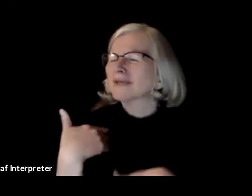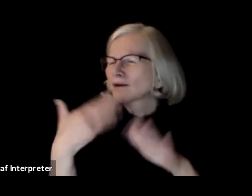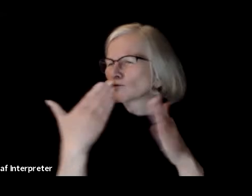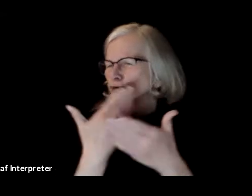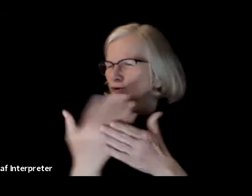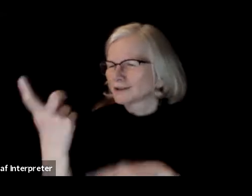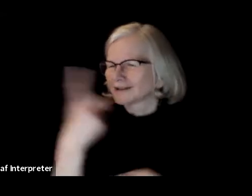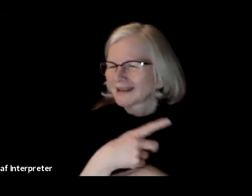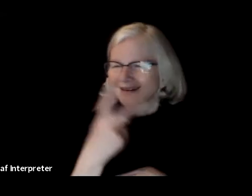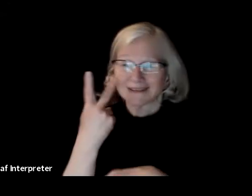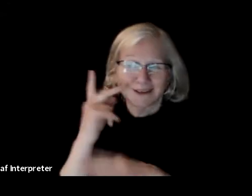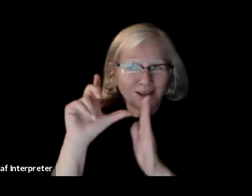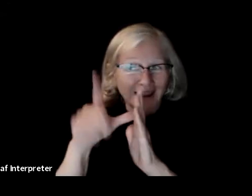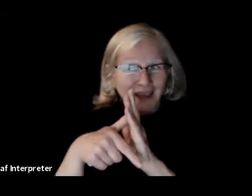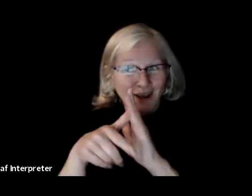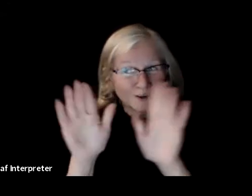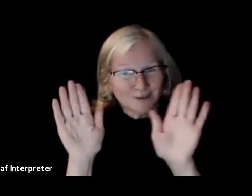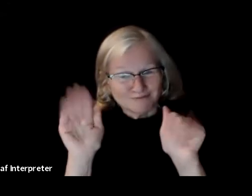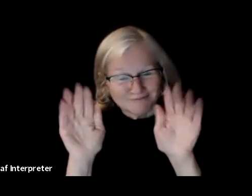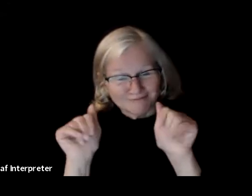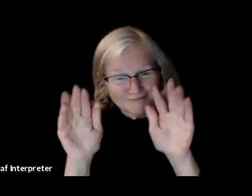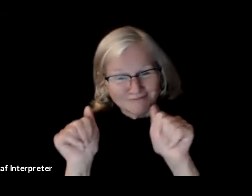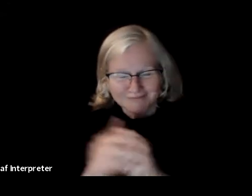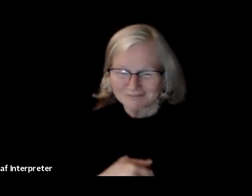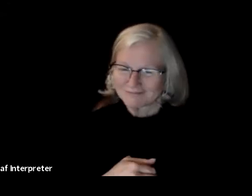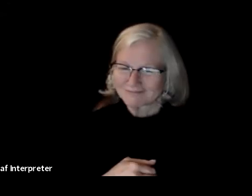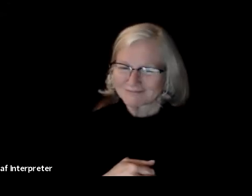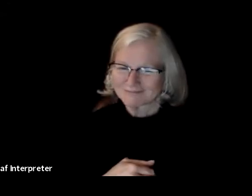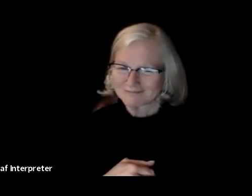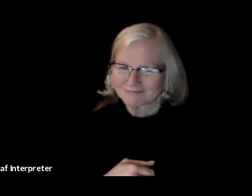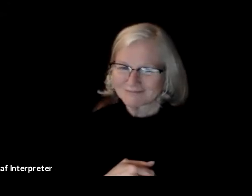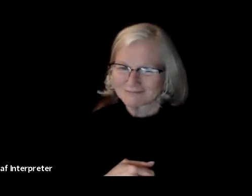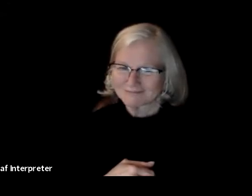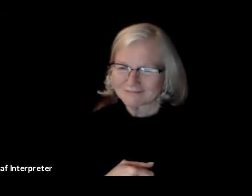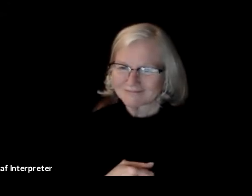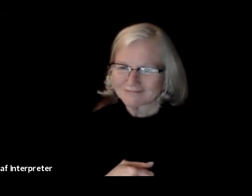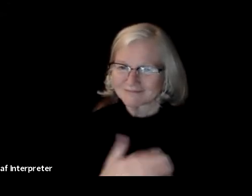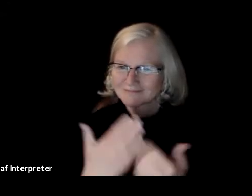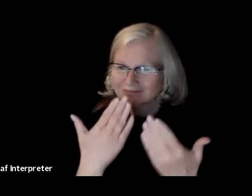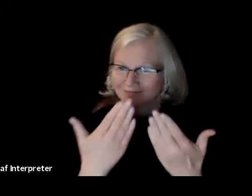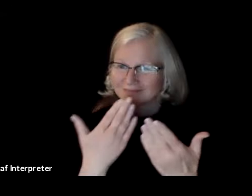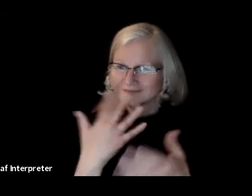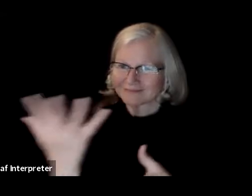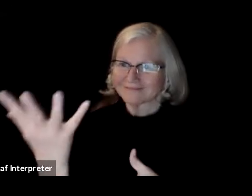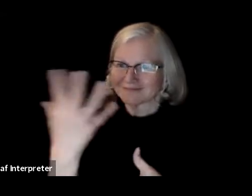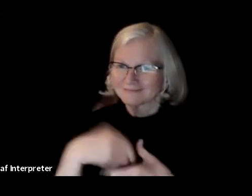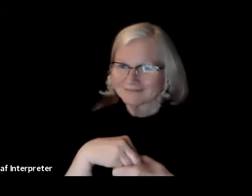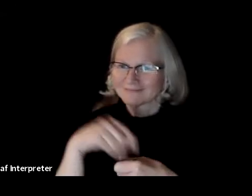Thank you again for participating. This concludes today's